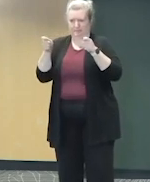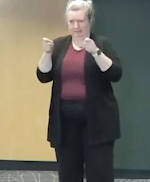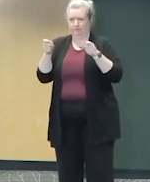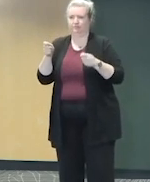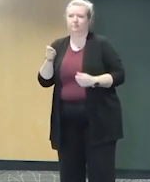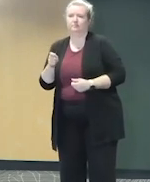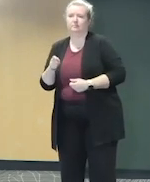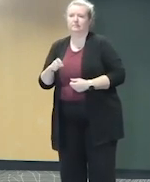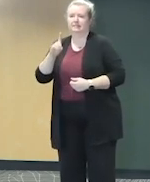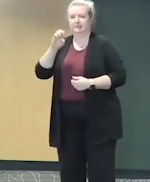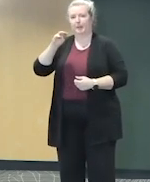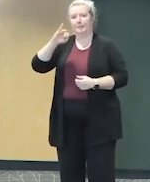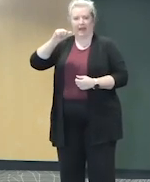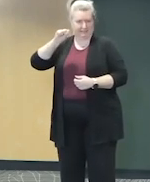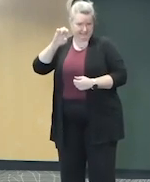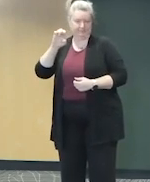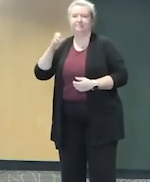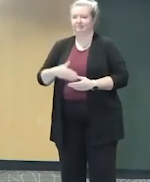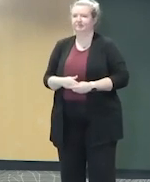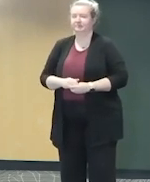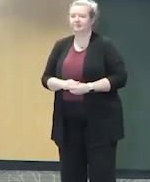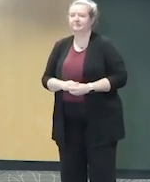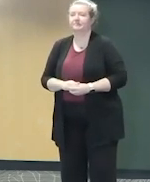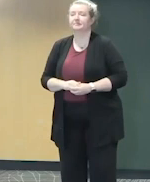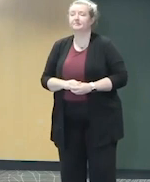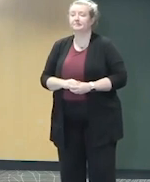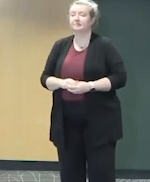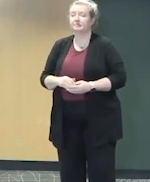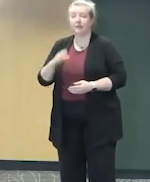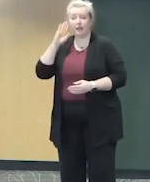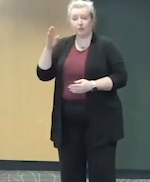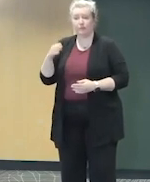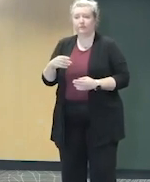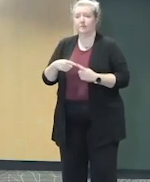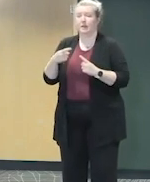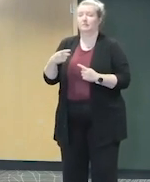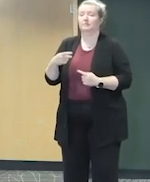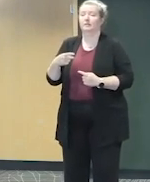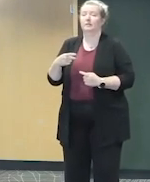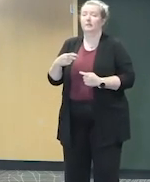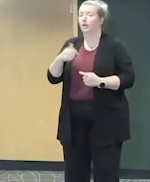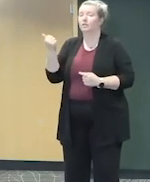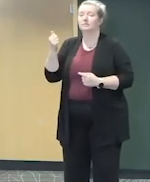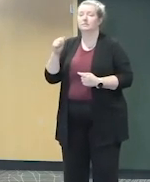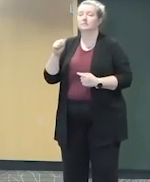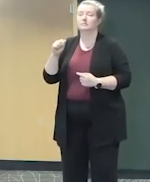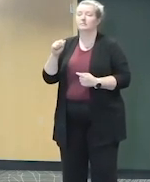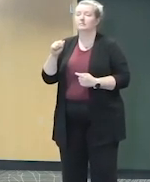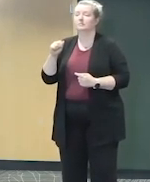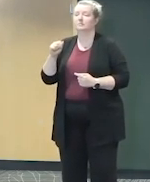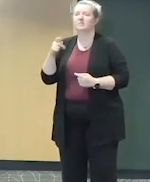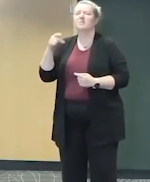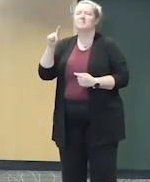DeMays. I bring greetings from both Colonel Pat Callahan and Commissioner Diane Gutierrez-Scachetti. Pat, sadly, is delivering a